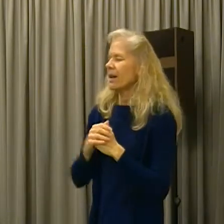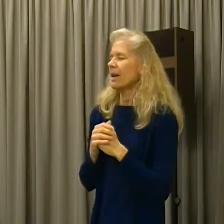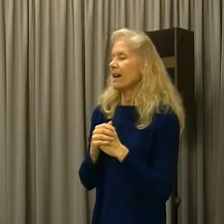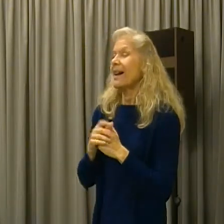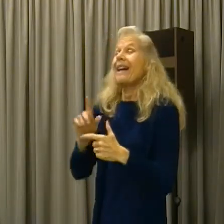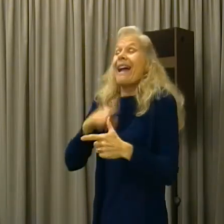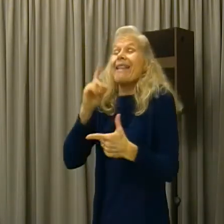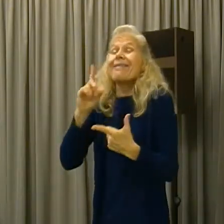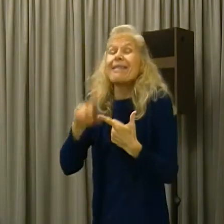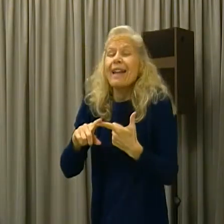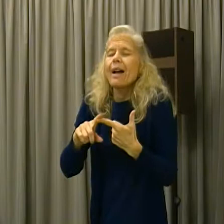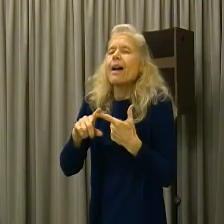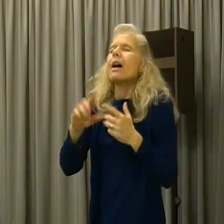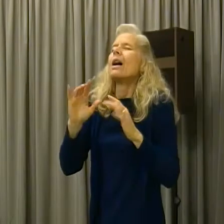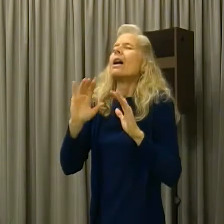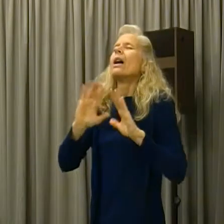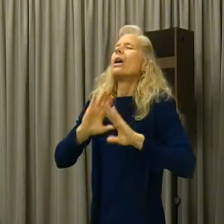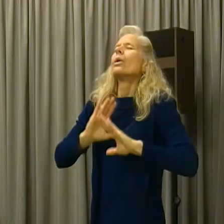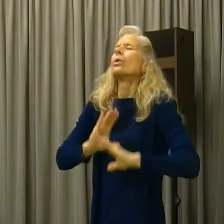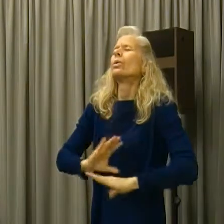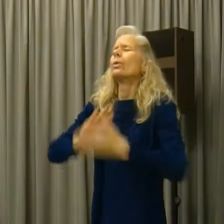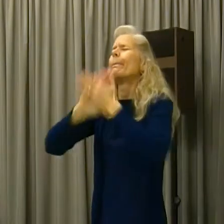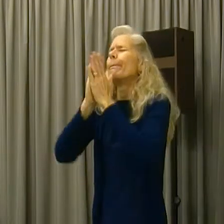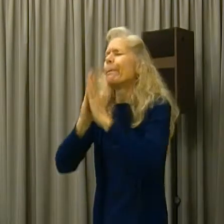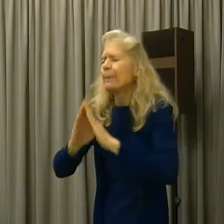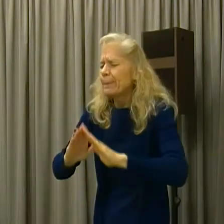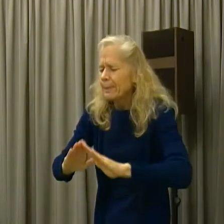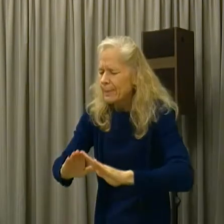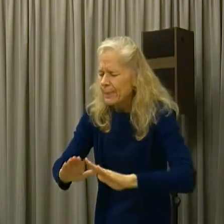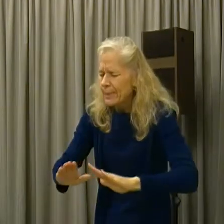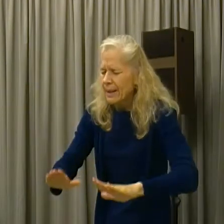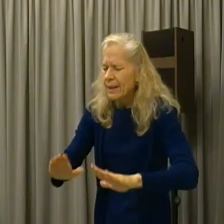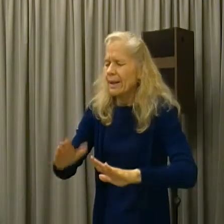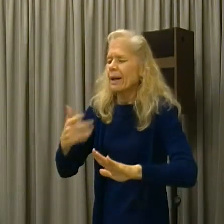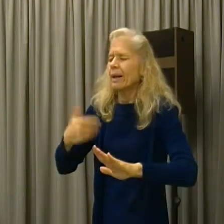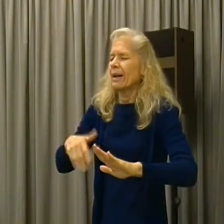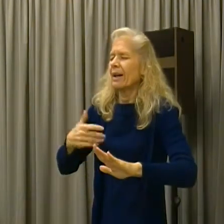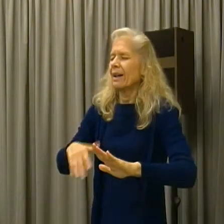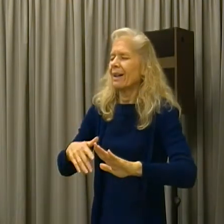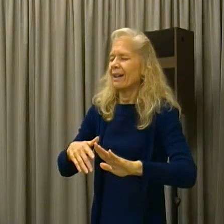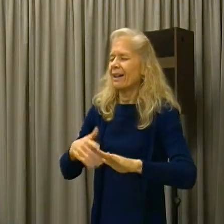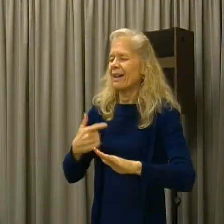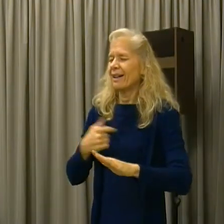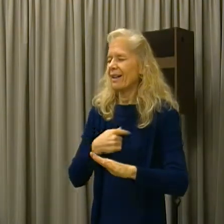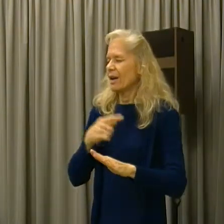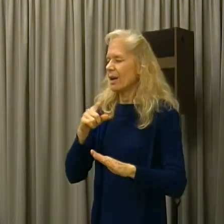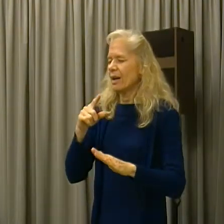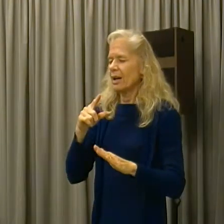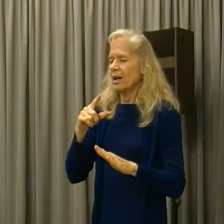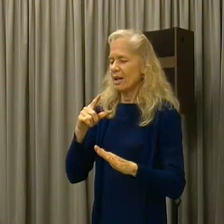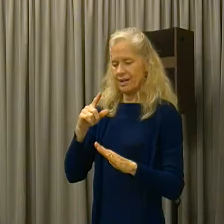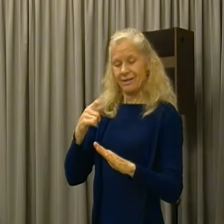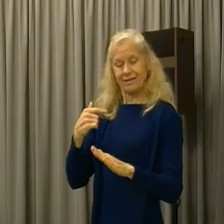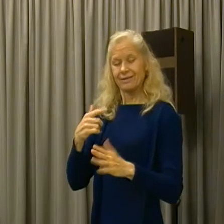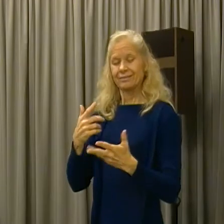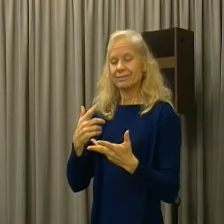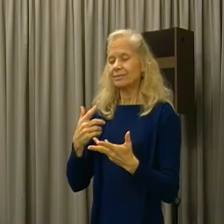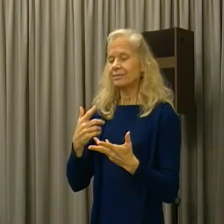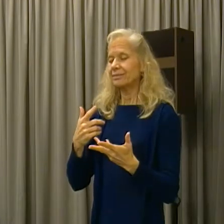this think tank that you have set aside for us that we can have hope that our lives will be transformed. Thank you for the Word